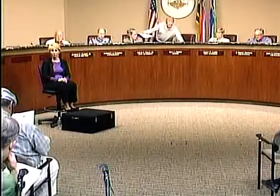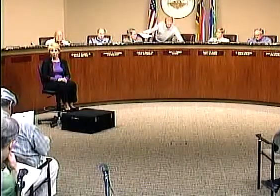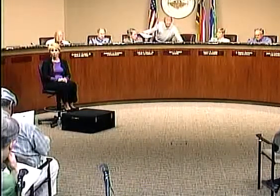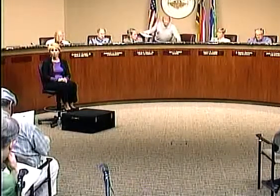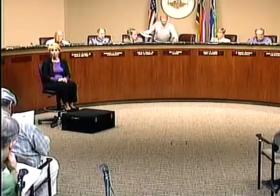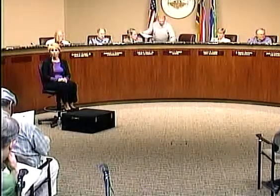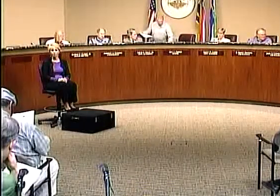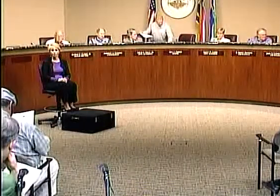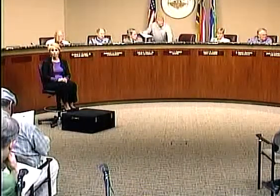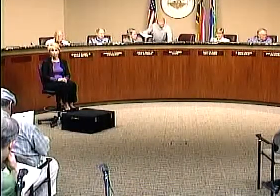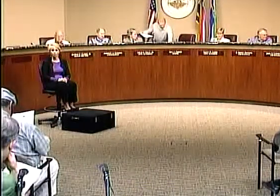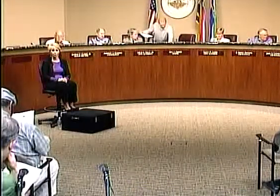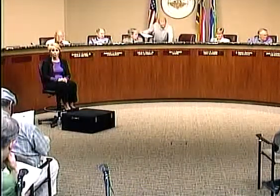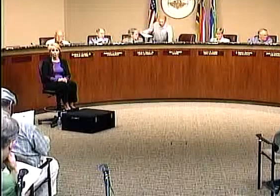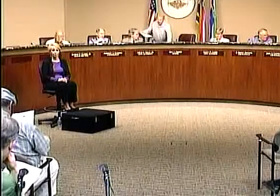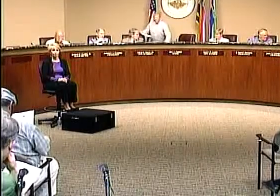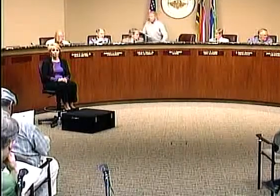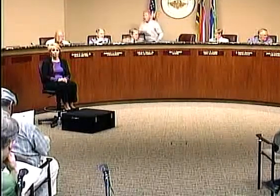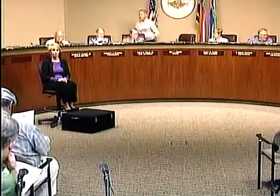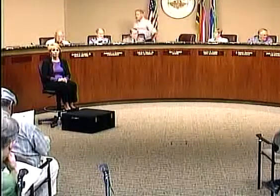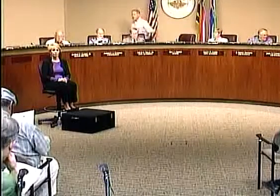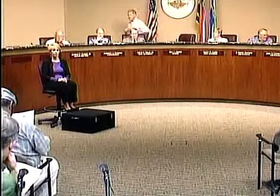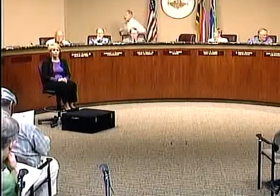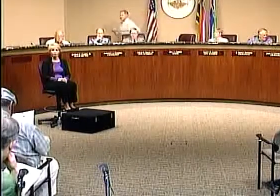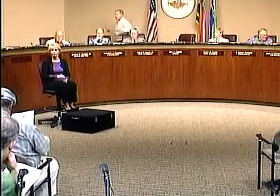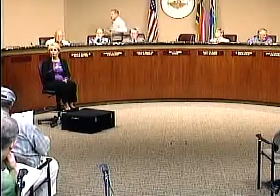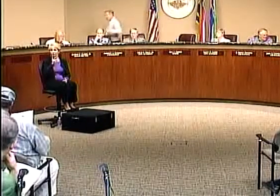Did you beat Alfred? Nancy, you beat